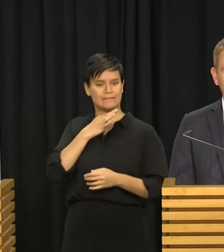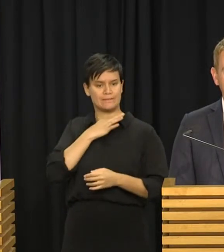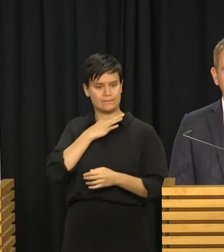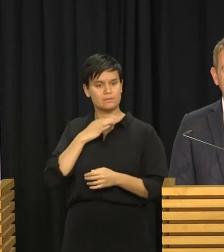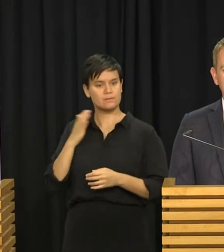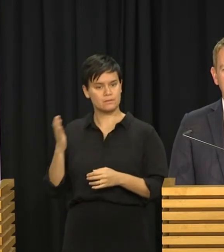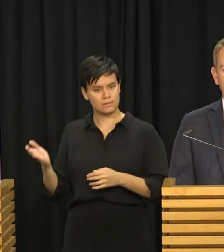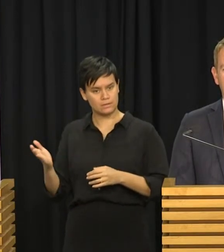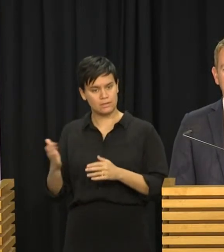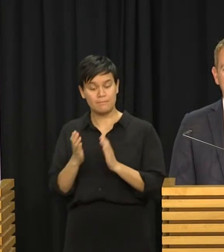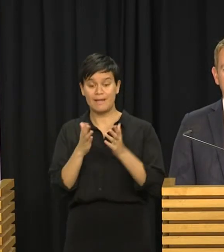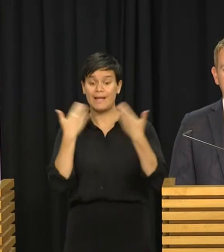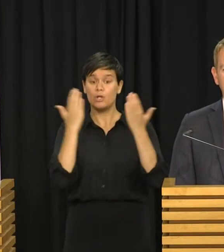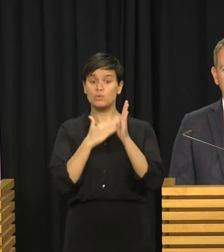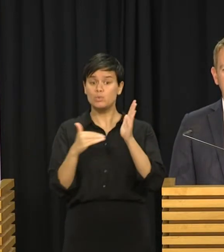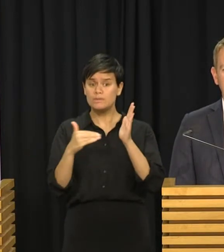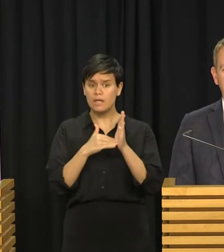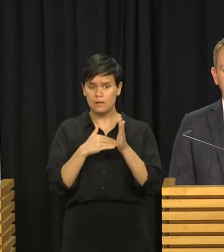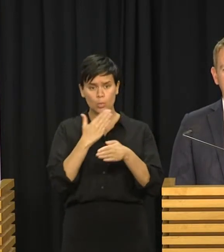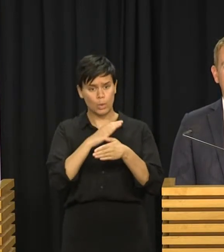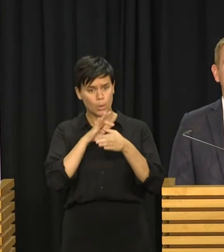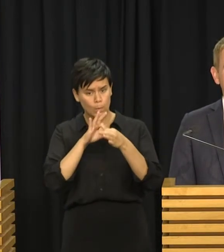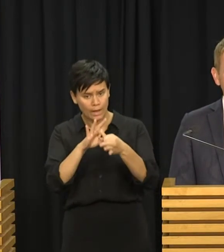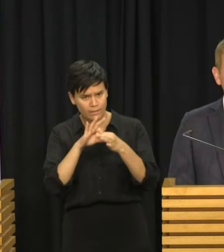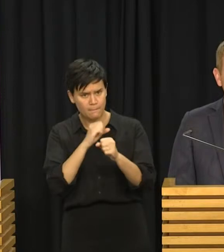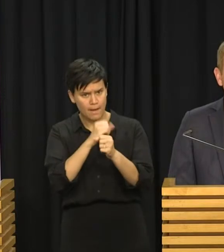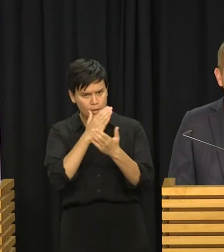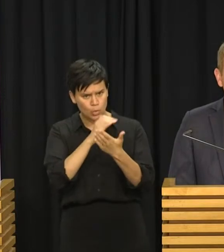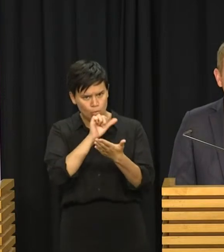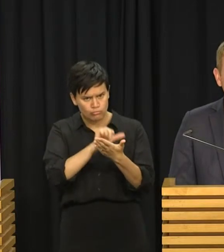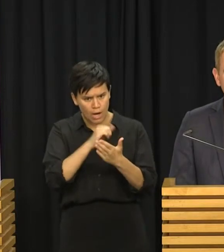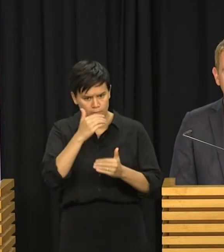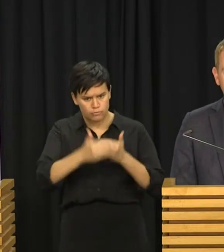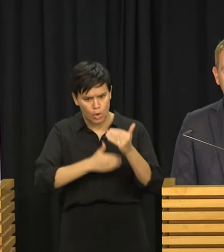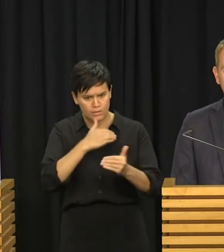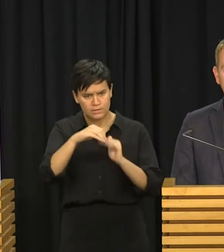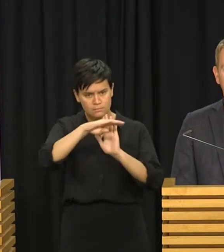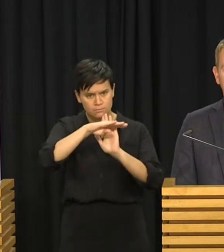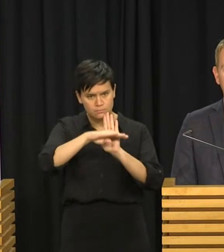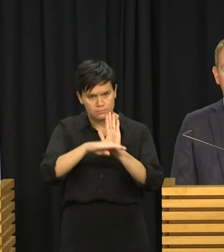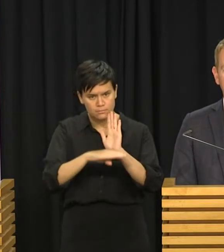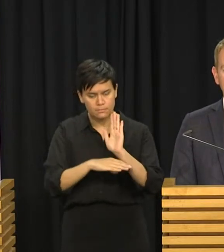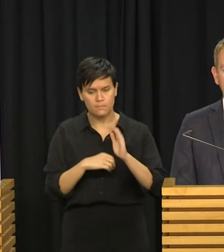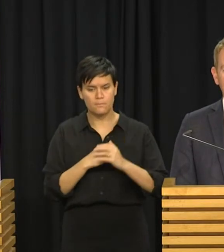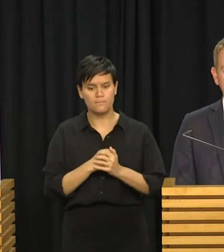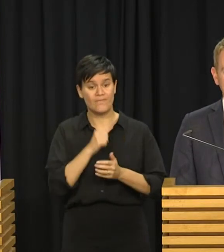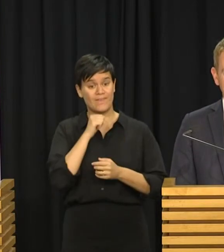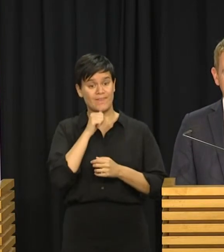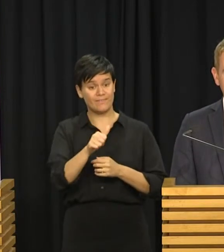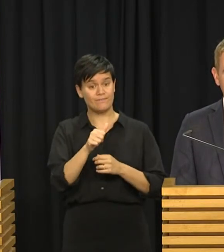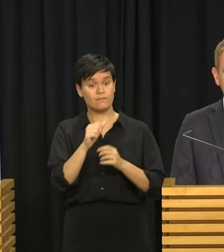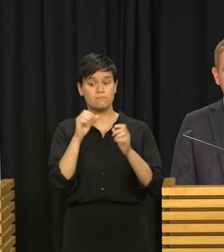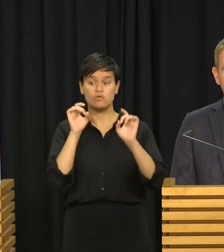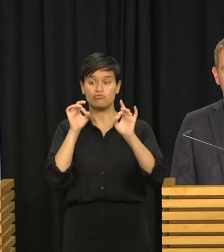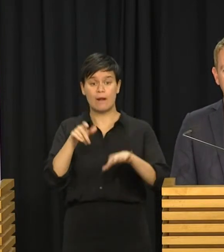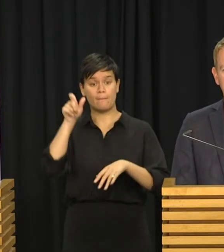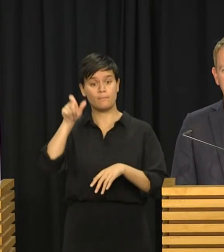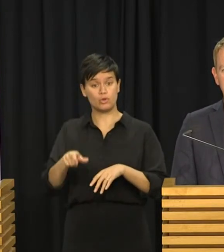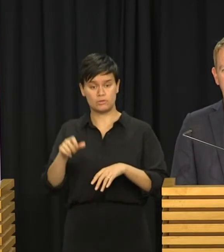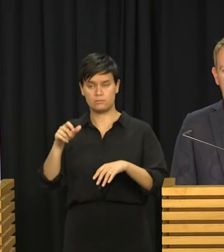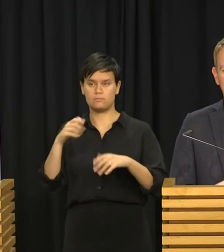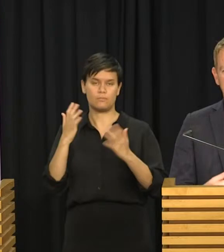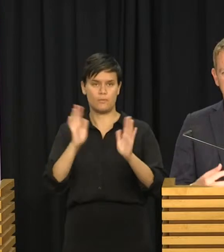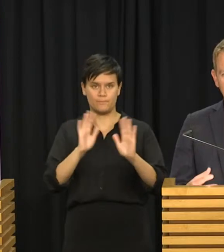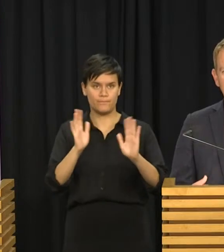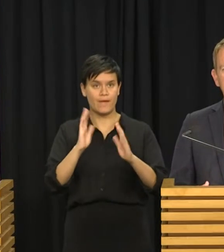around protocols, around making sure that anyone who's transferring within New Zealand, who's come off one of those flights, if they're air crew, that